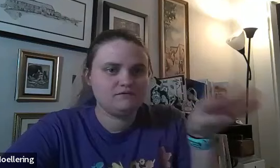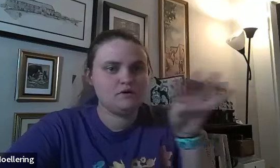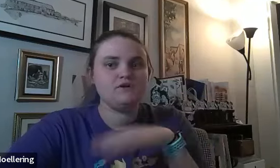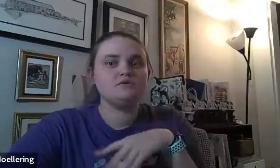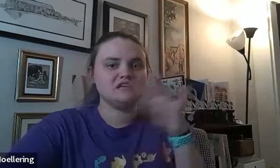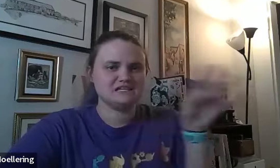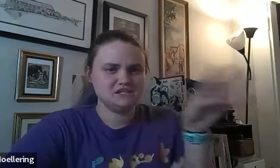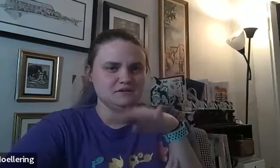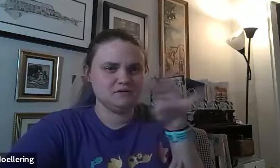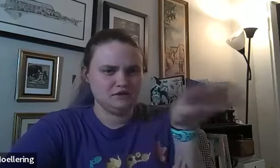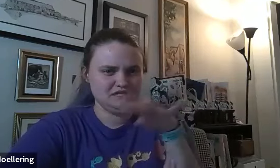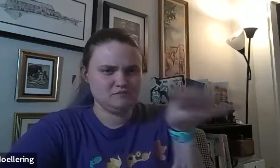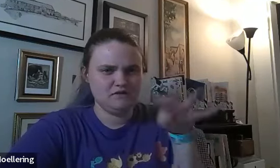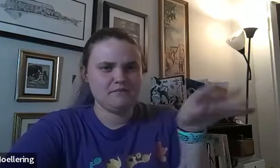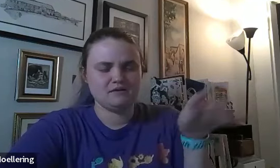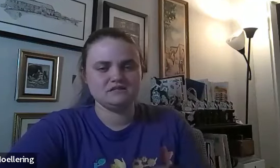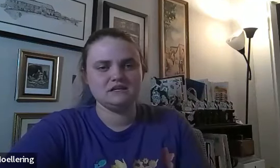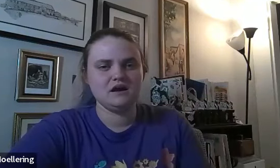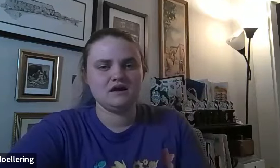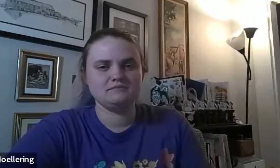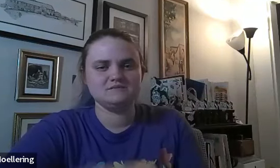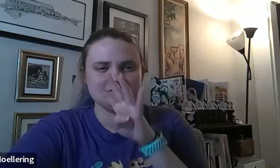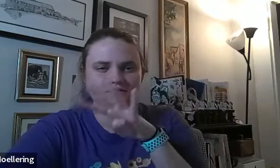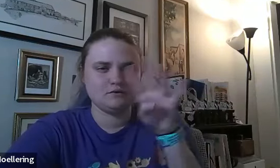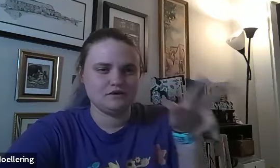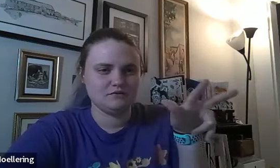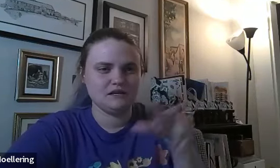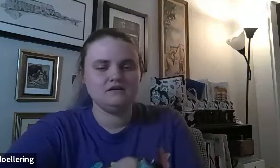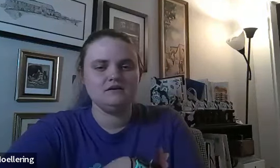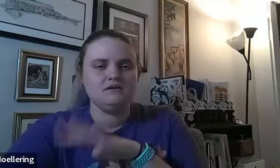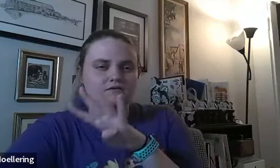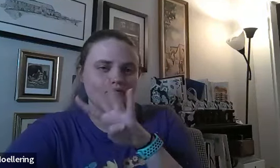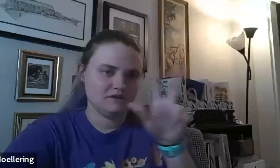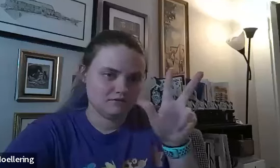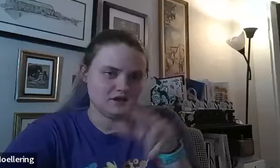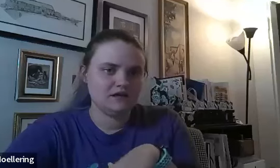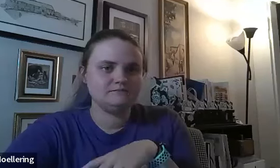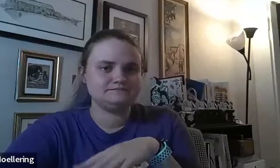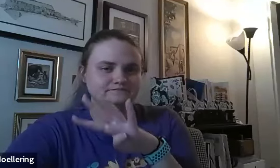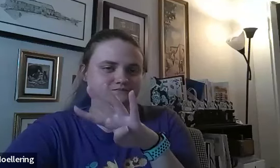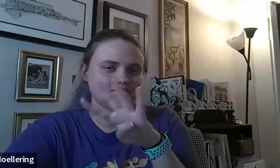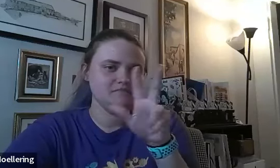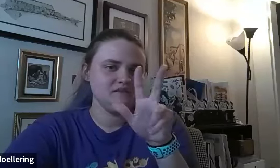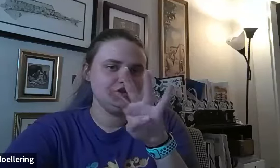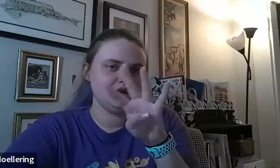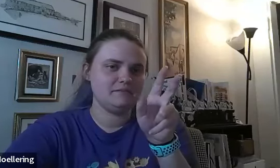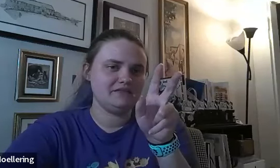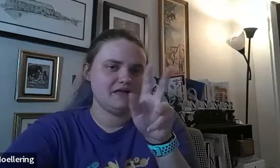44, those, that's typically where you'll see more of that bouncing. Sometimes for 43, 43, you kind of make that